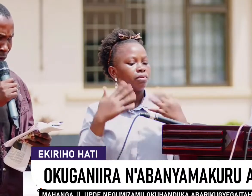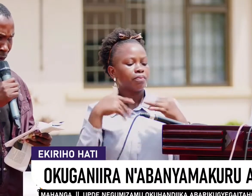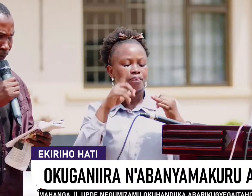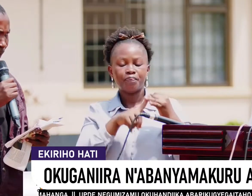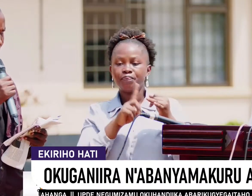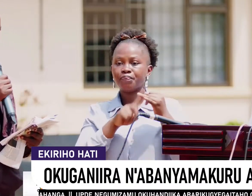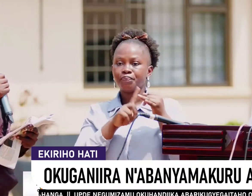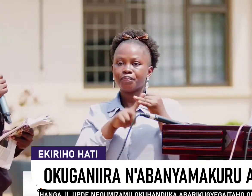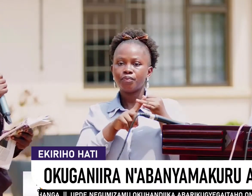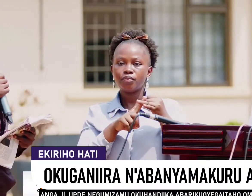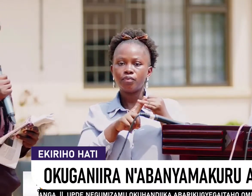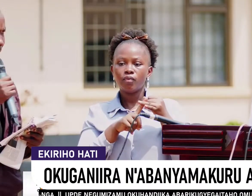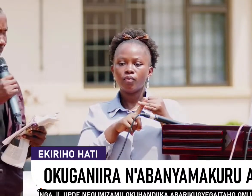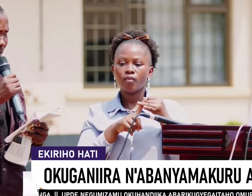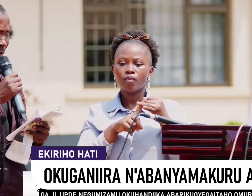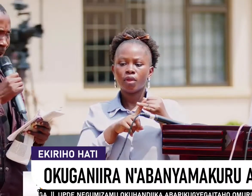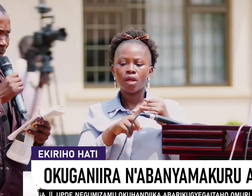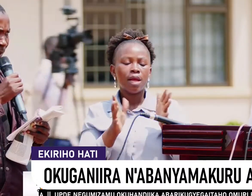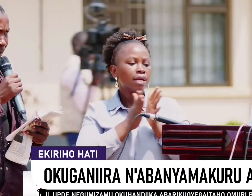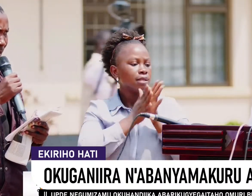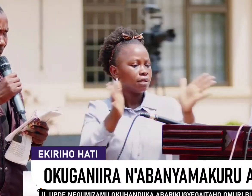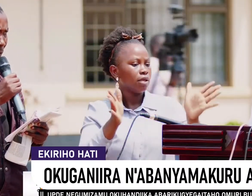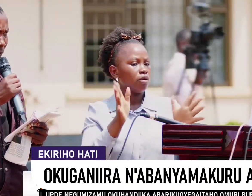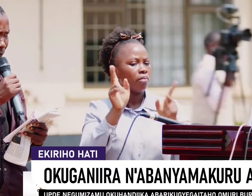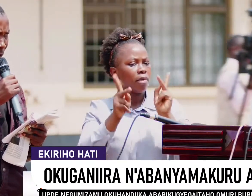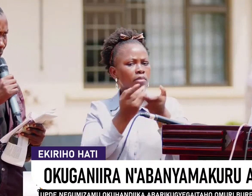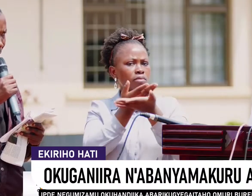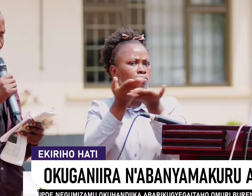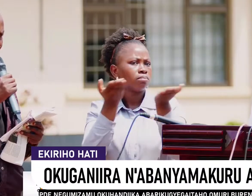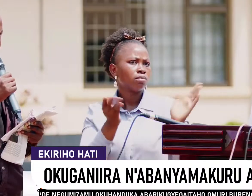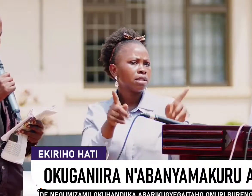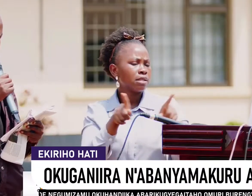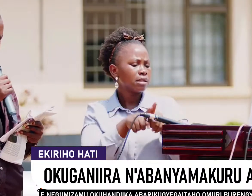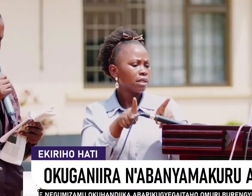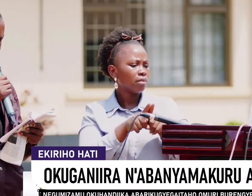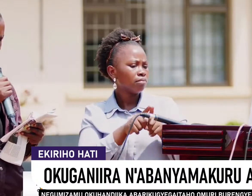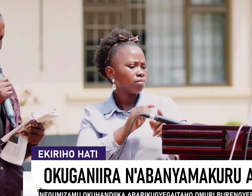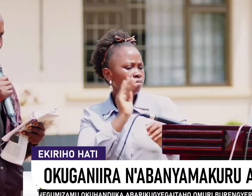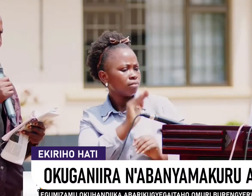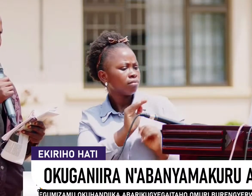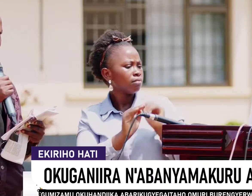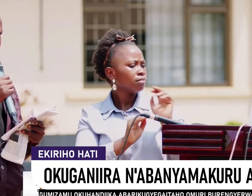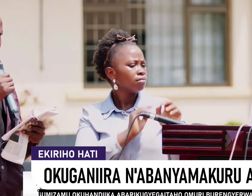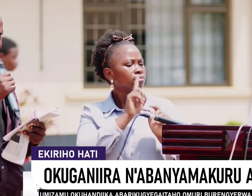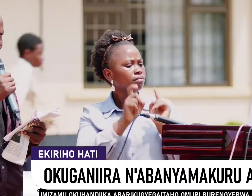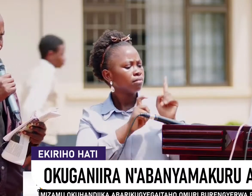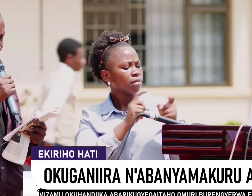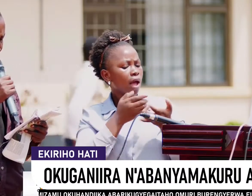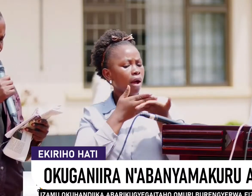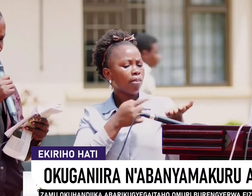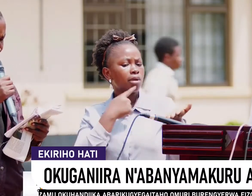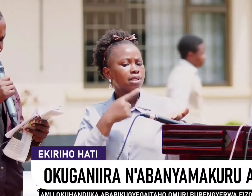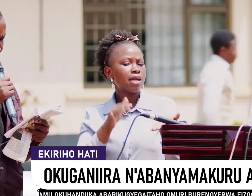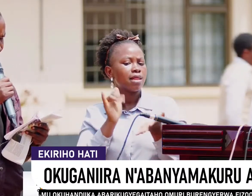Number two, the general public, they are also inquisitive. There is a saying that this